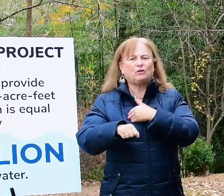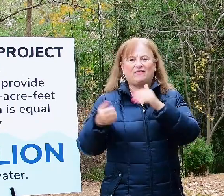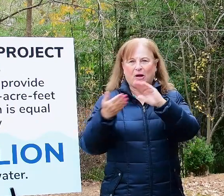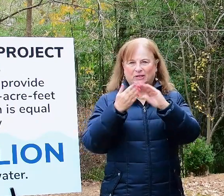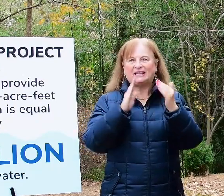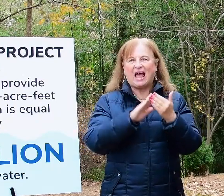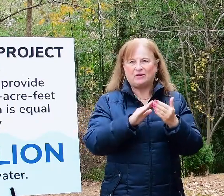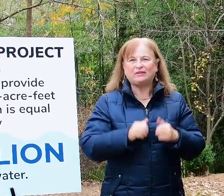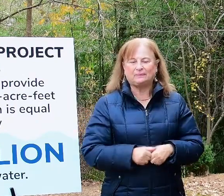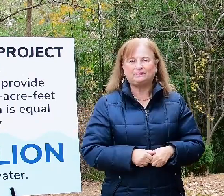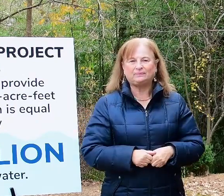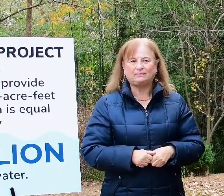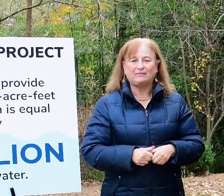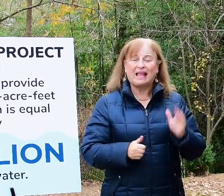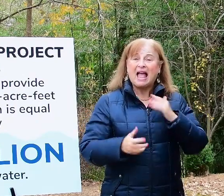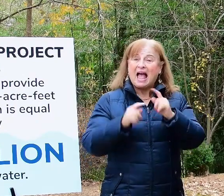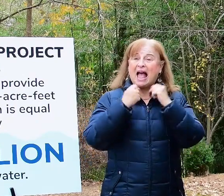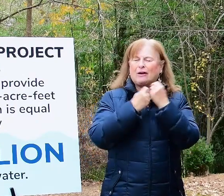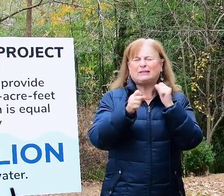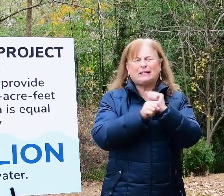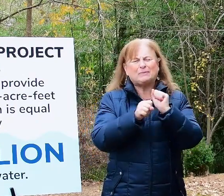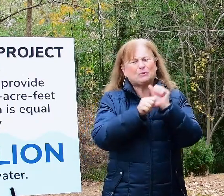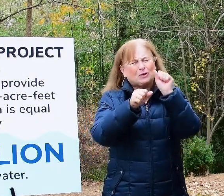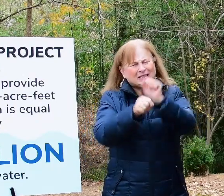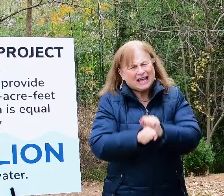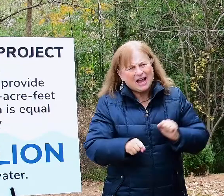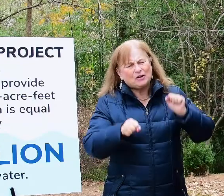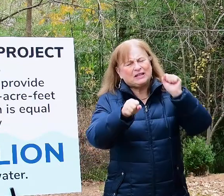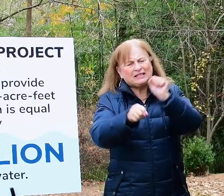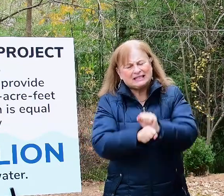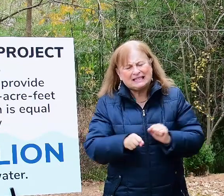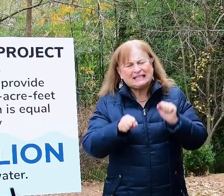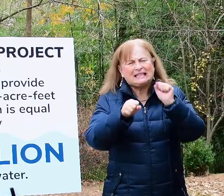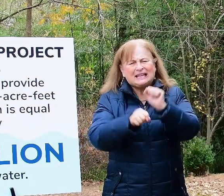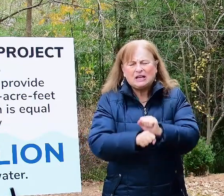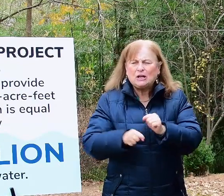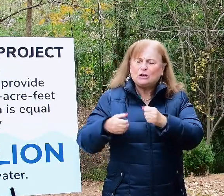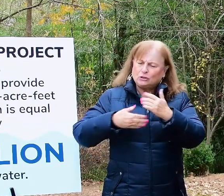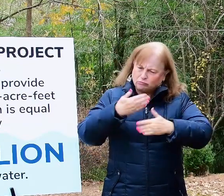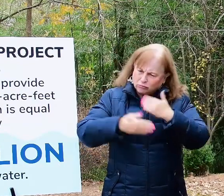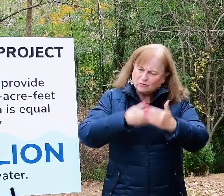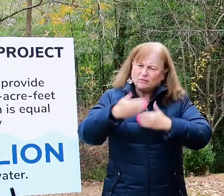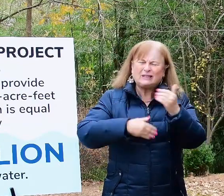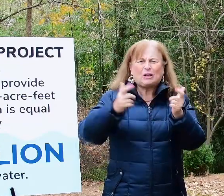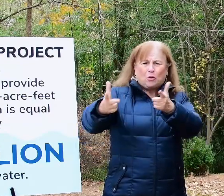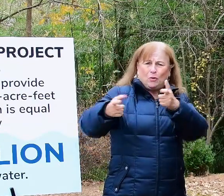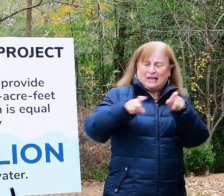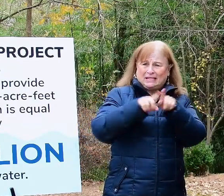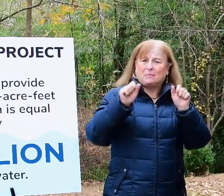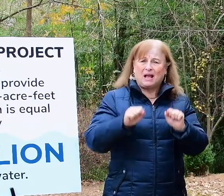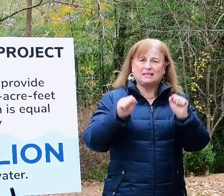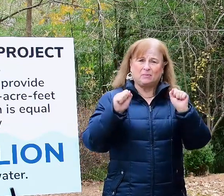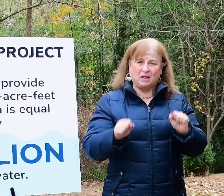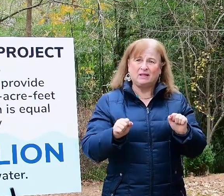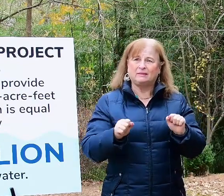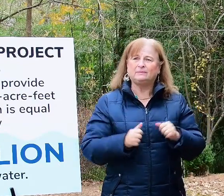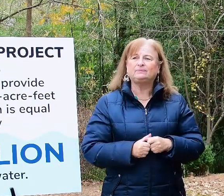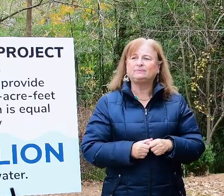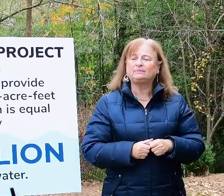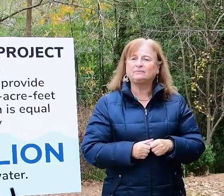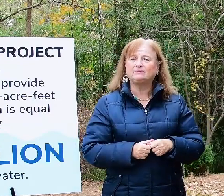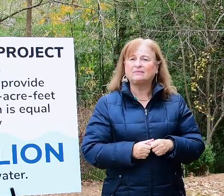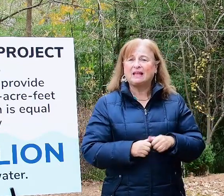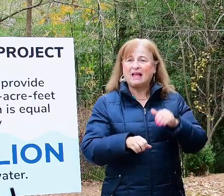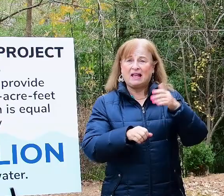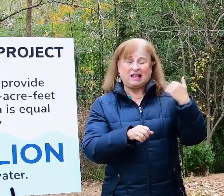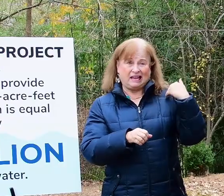town. Our team has worked tirelessly to move projects forward as quickly as possible.